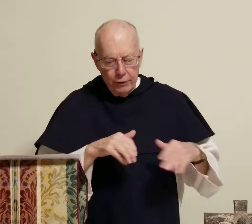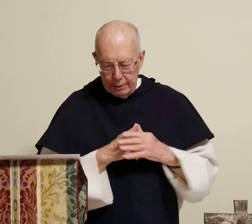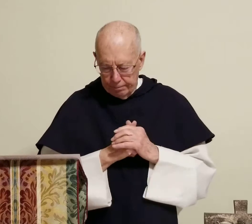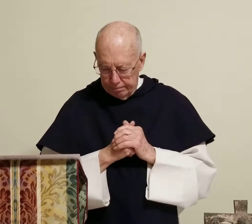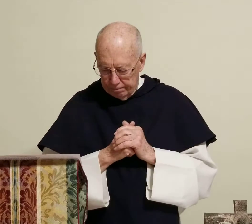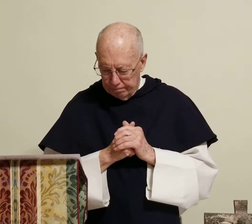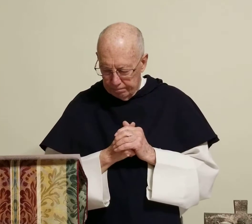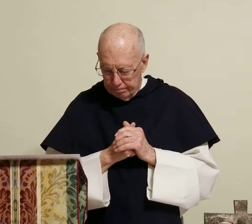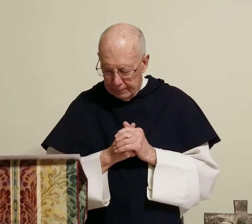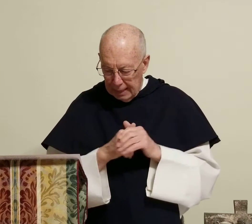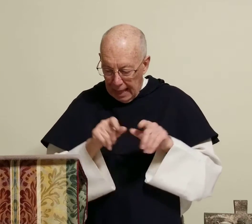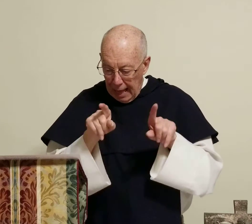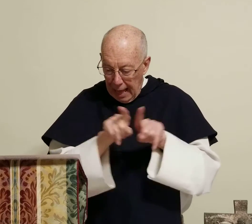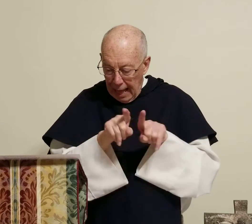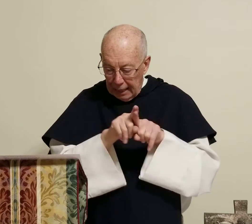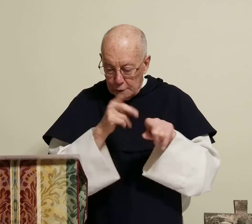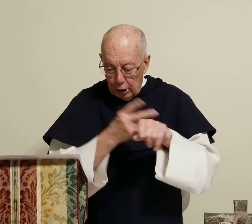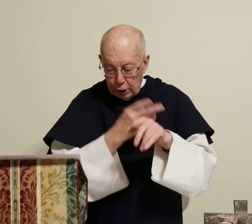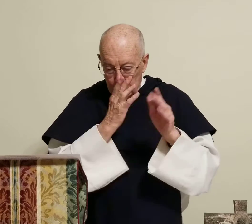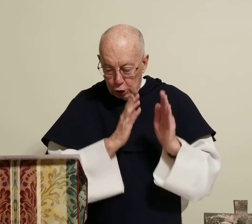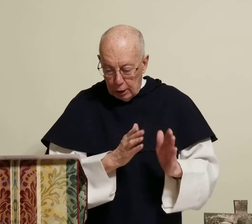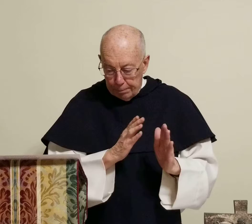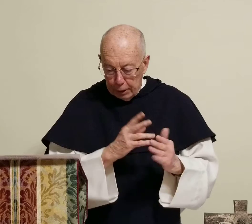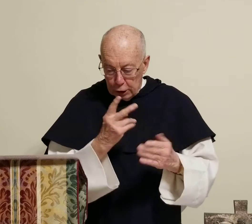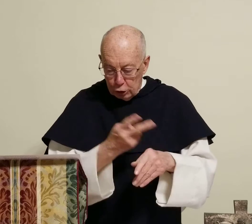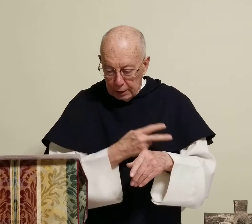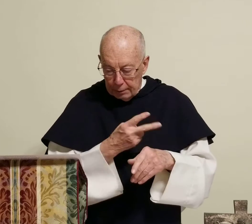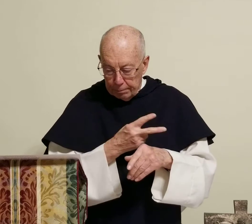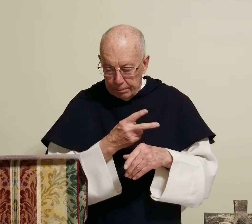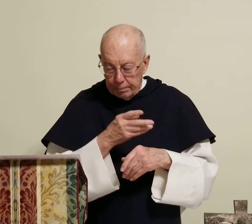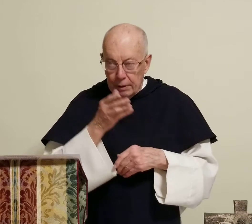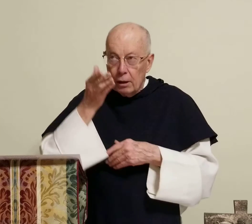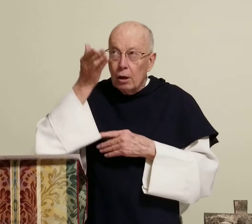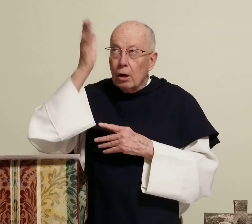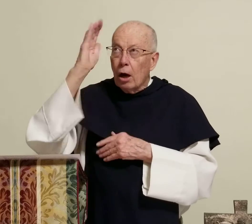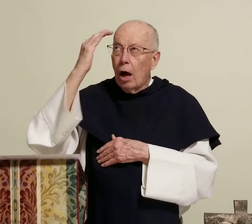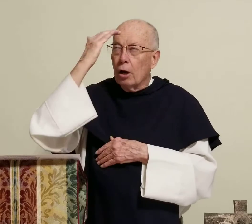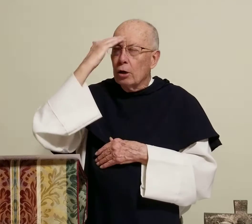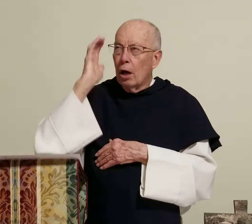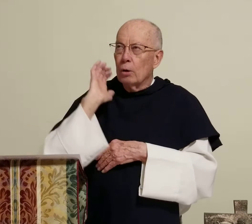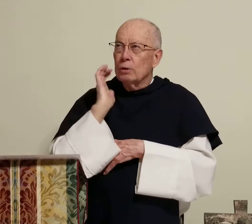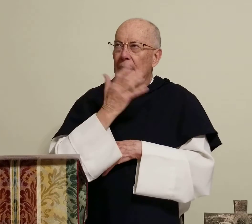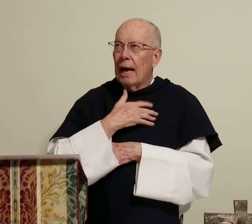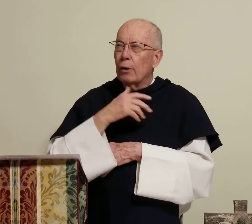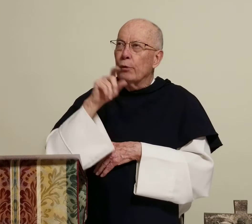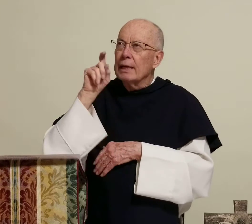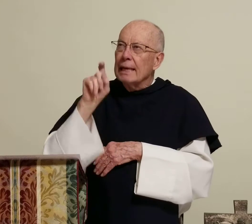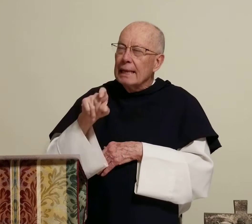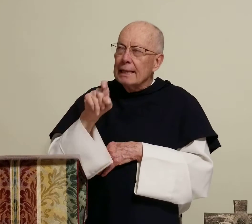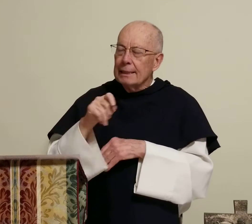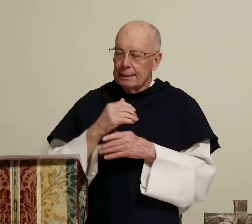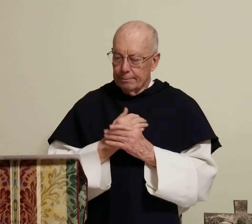children. And if the shepherd is seen, God knows our needs